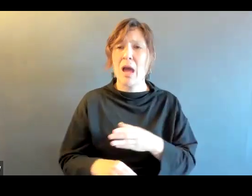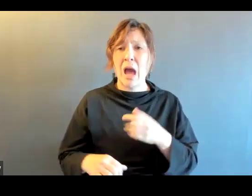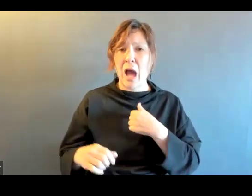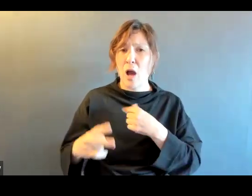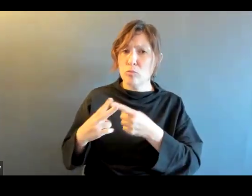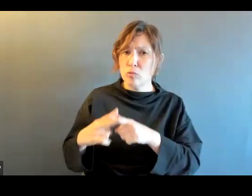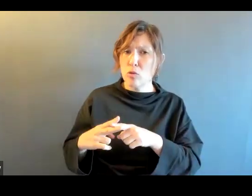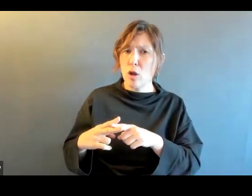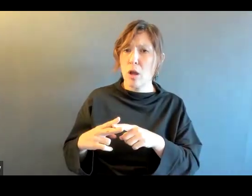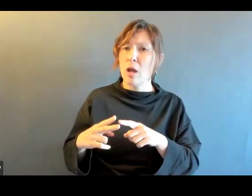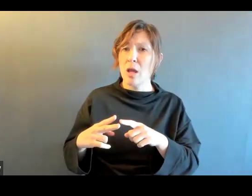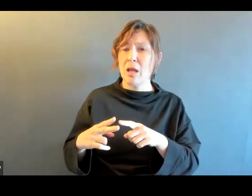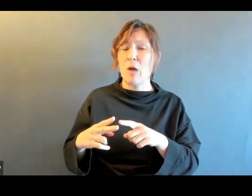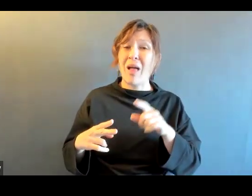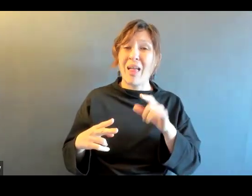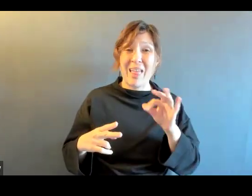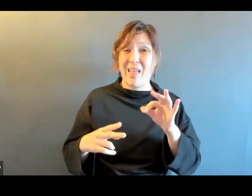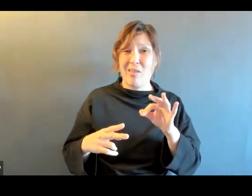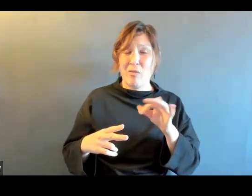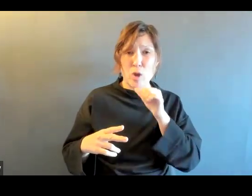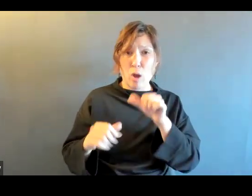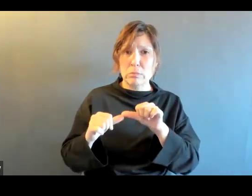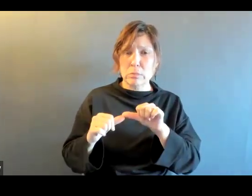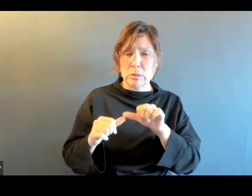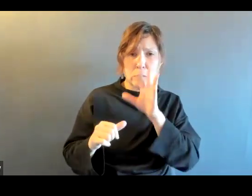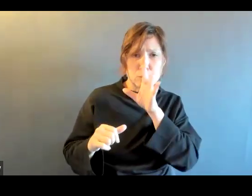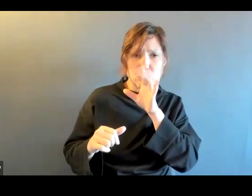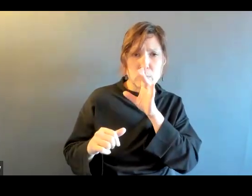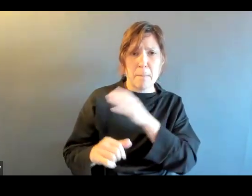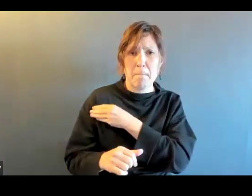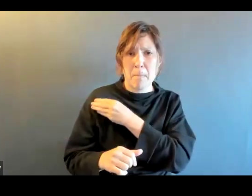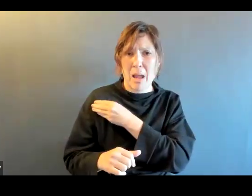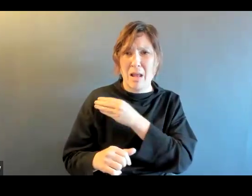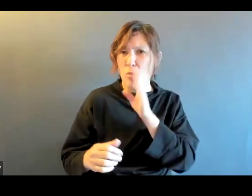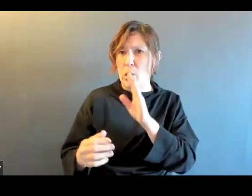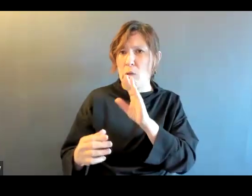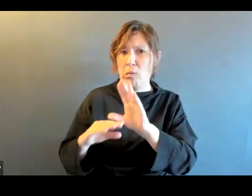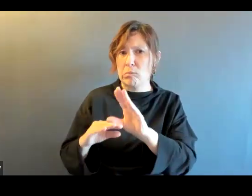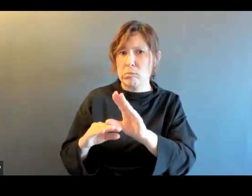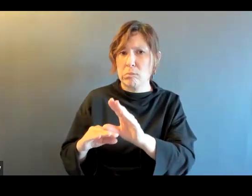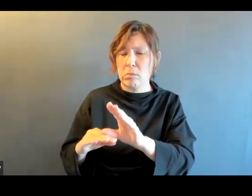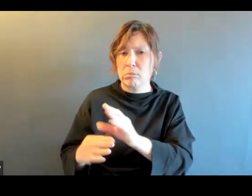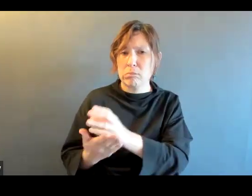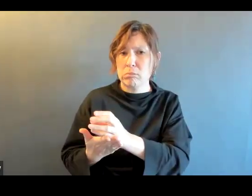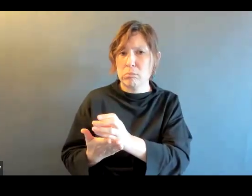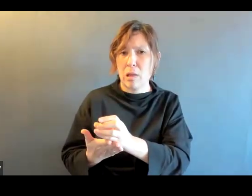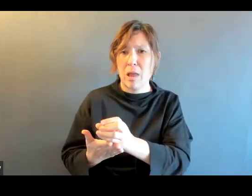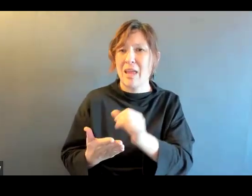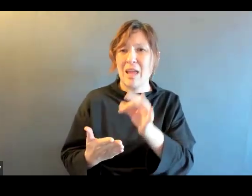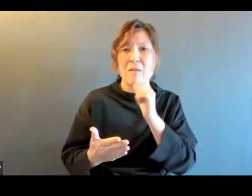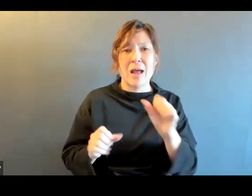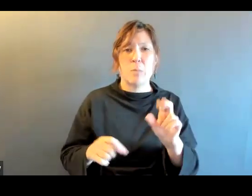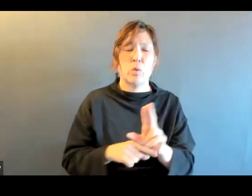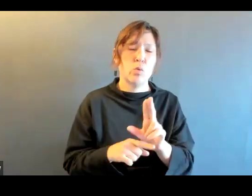my Mandarin because I don't have my chance to use at school.